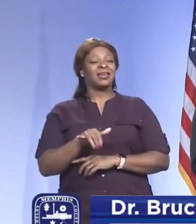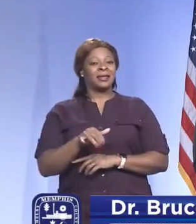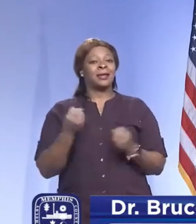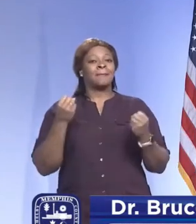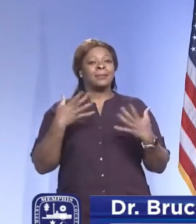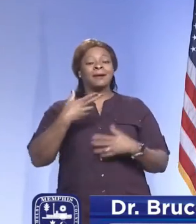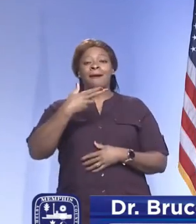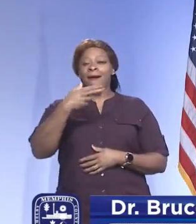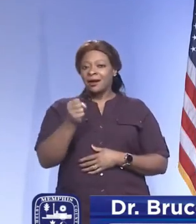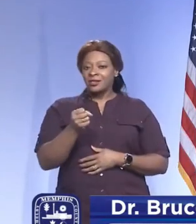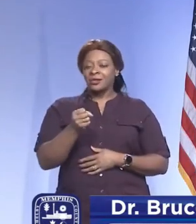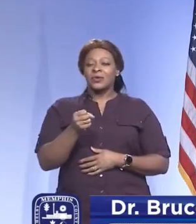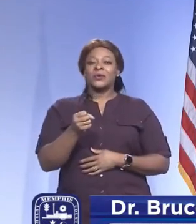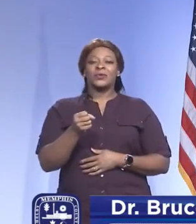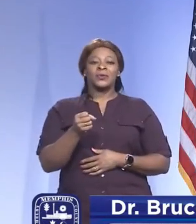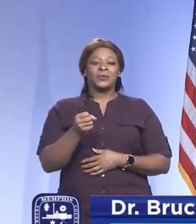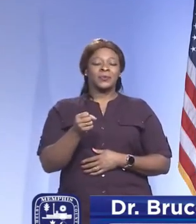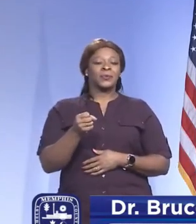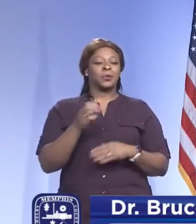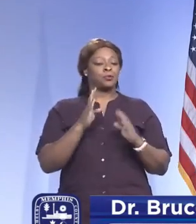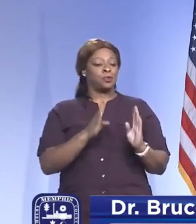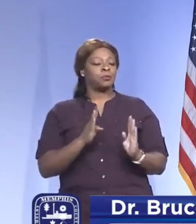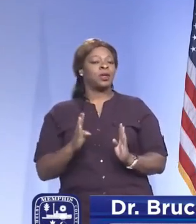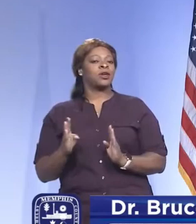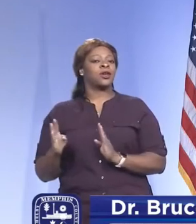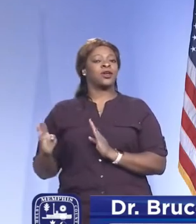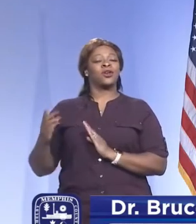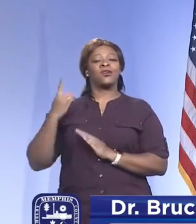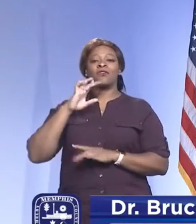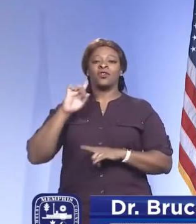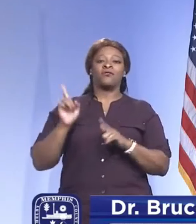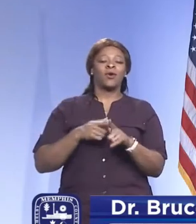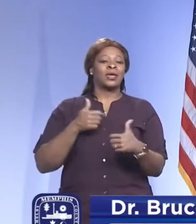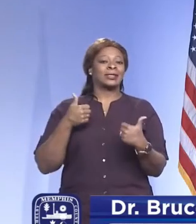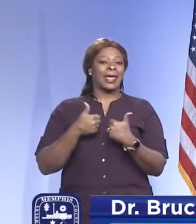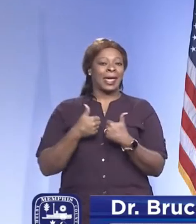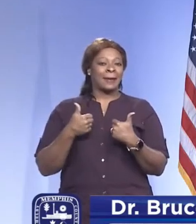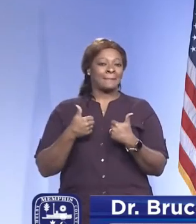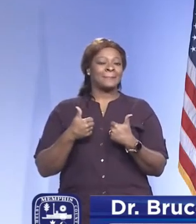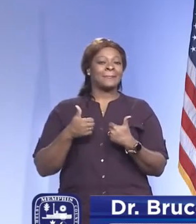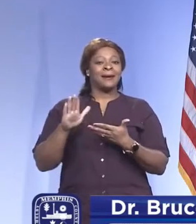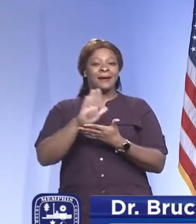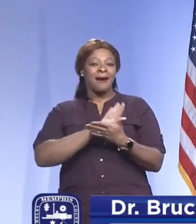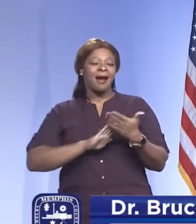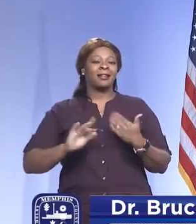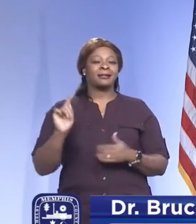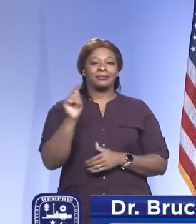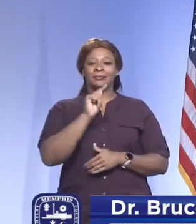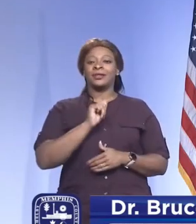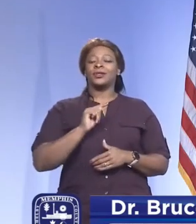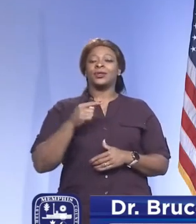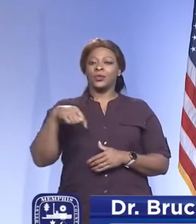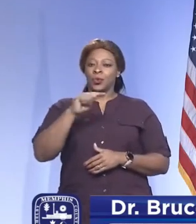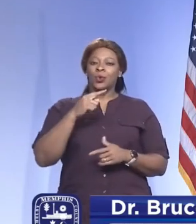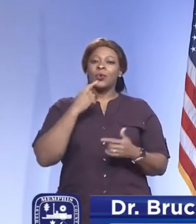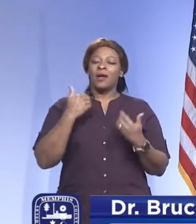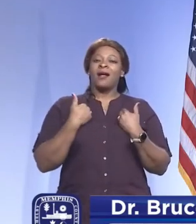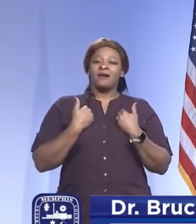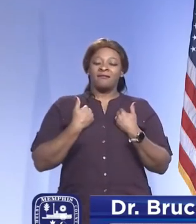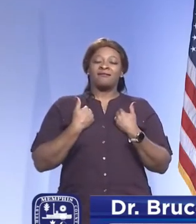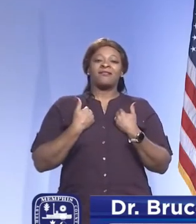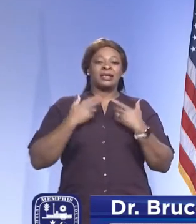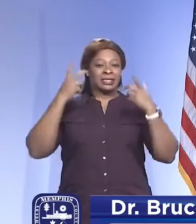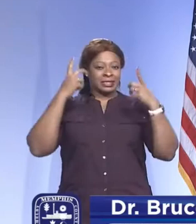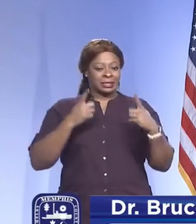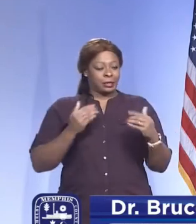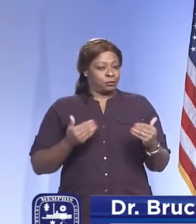high schools preparing for their first game. Colleges, those who have